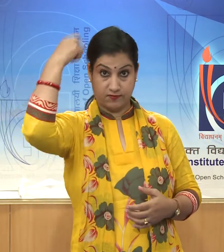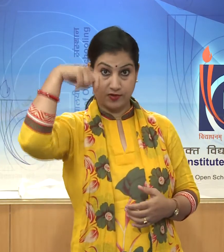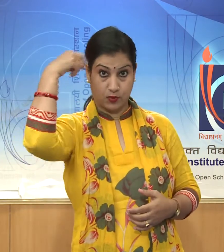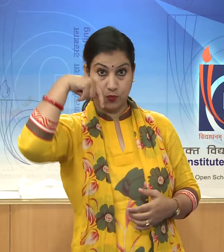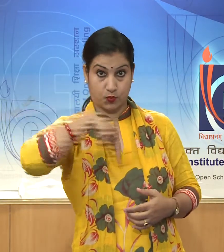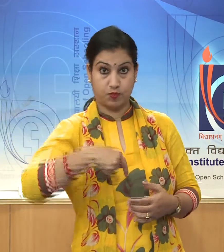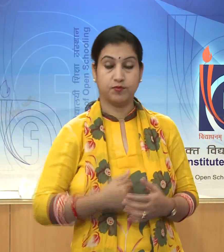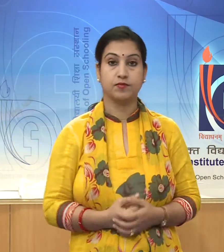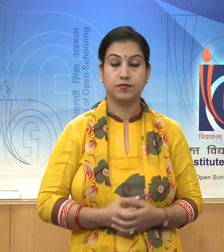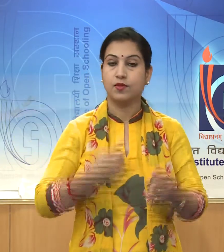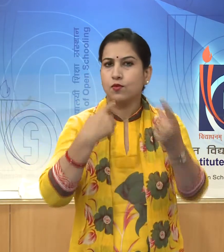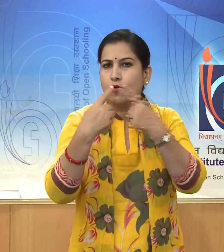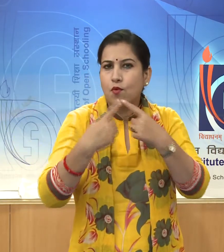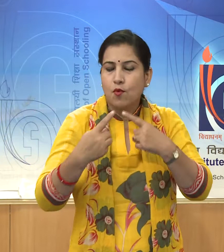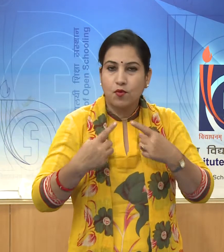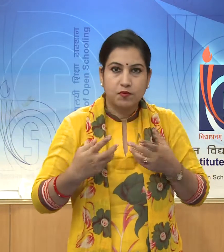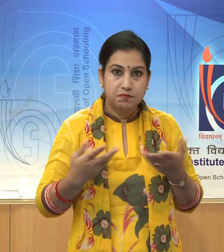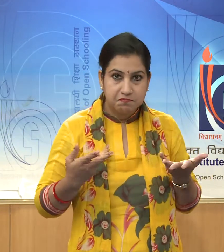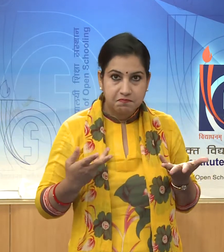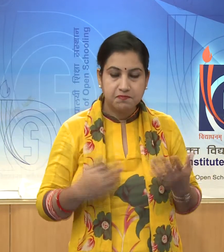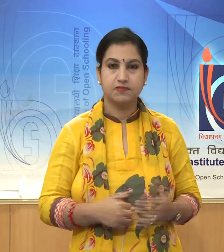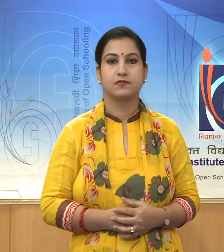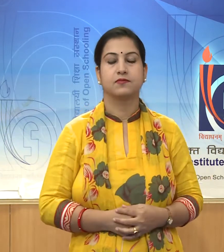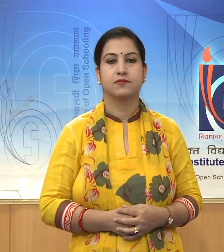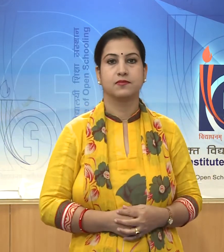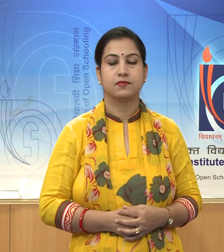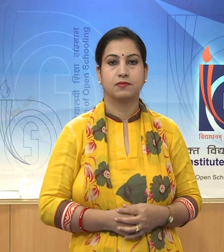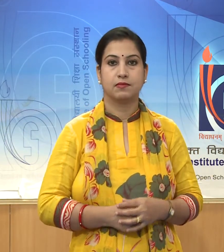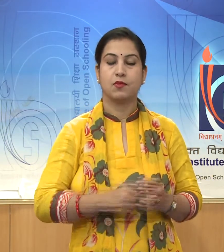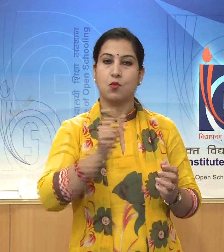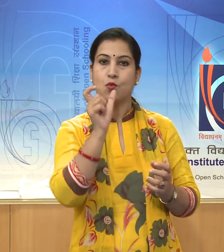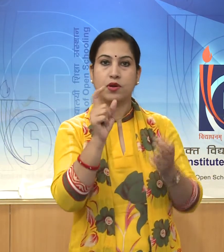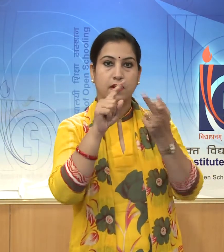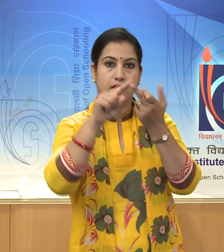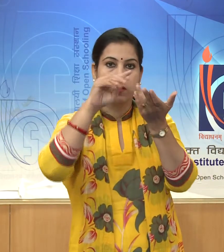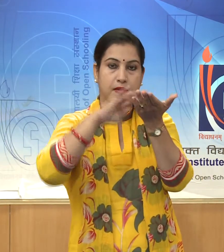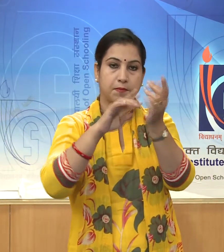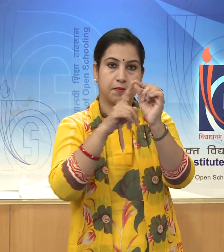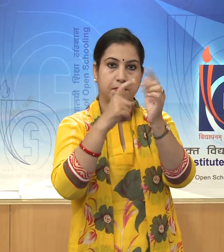video, we are going to talk about Impressionism.